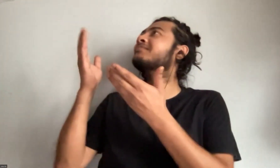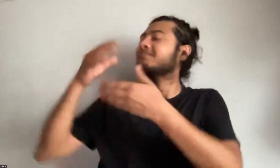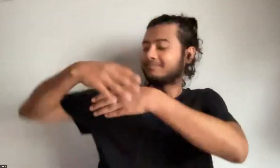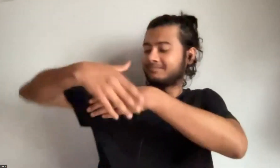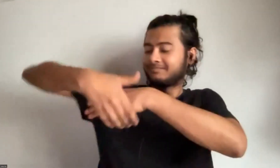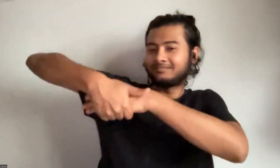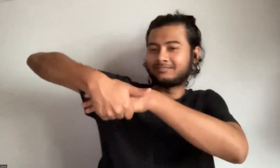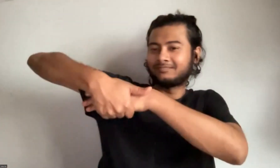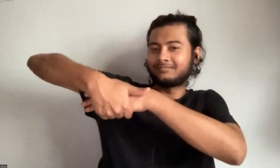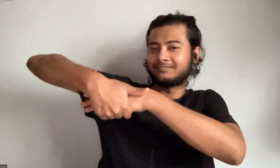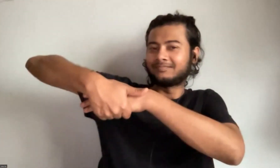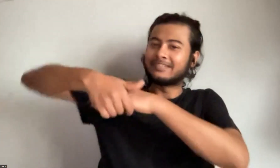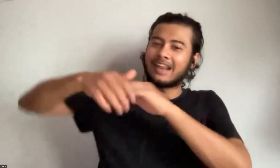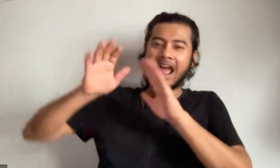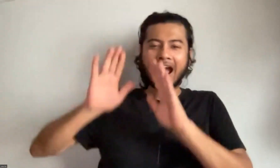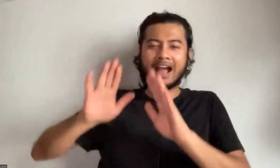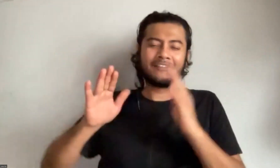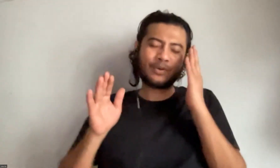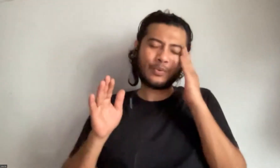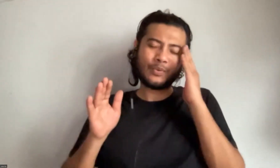and I know you won't drop me. So here